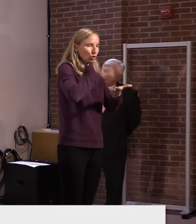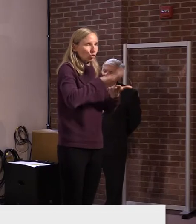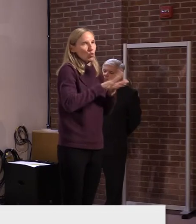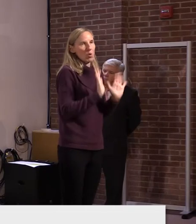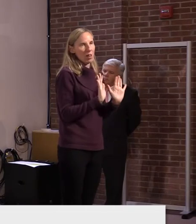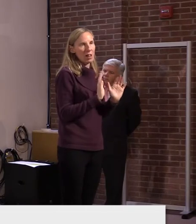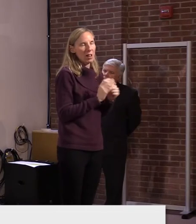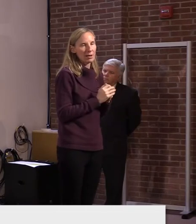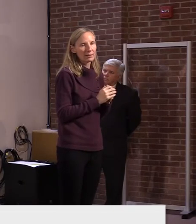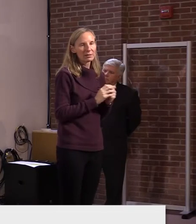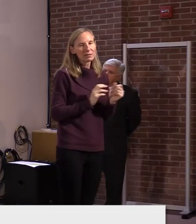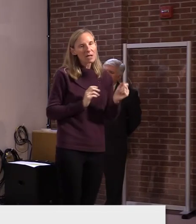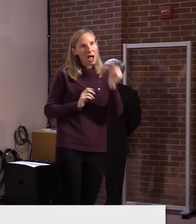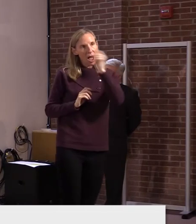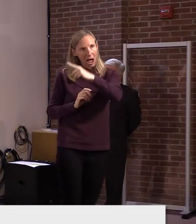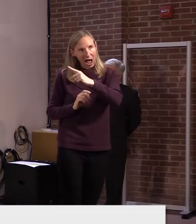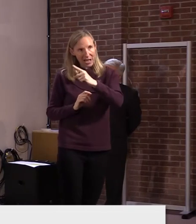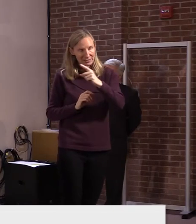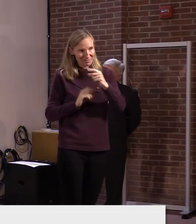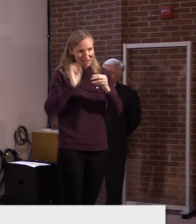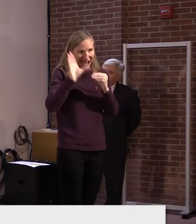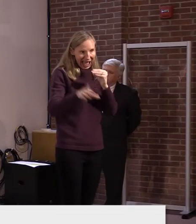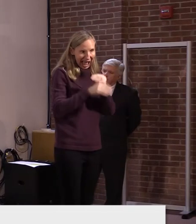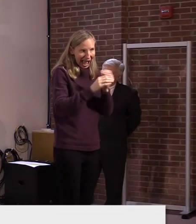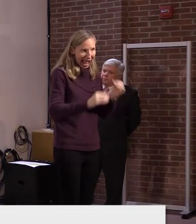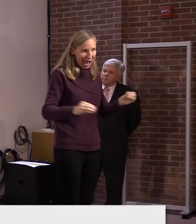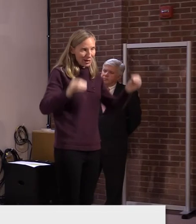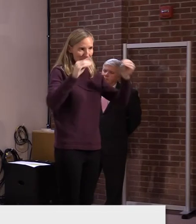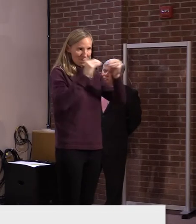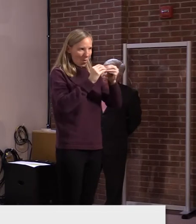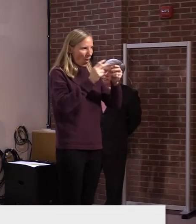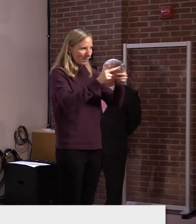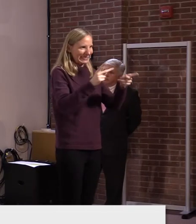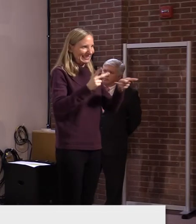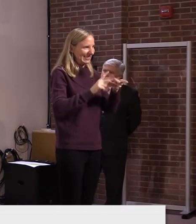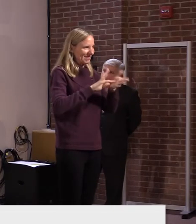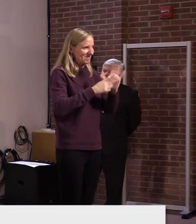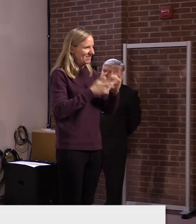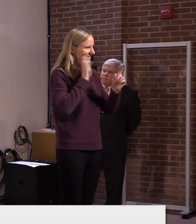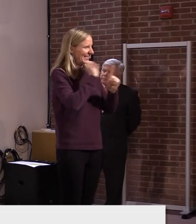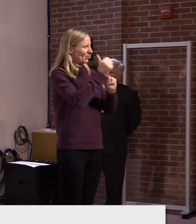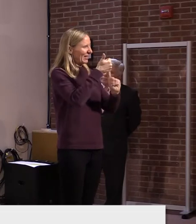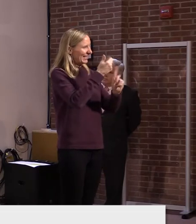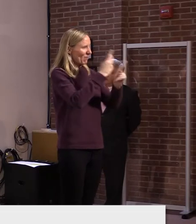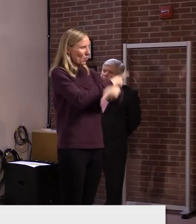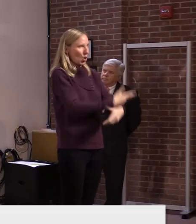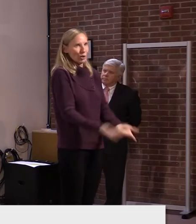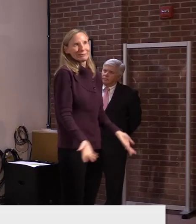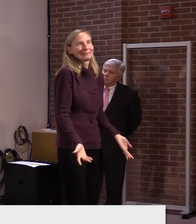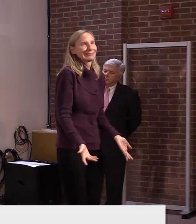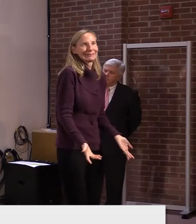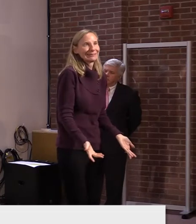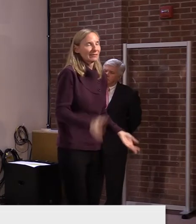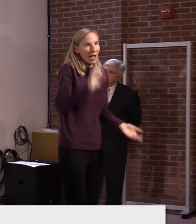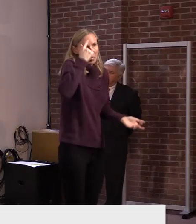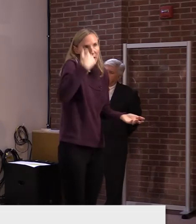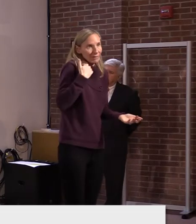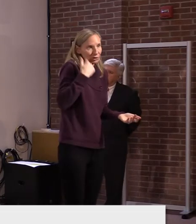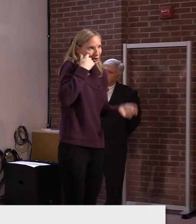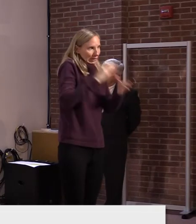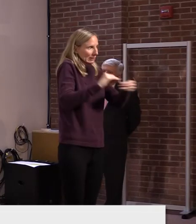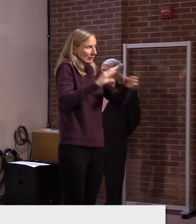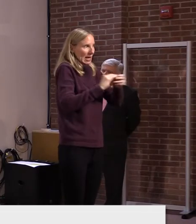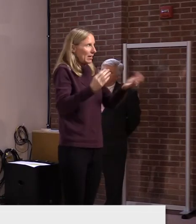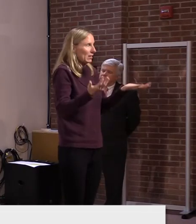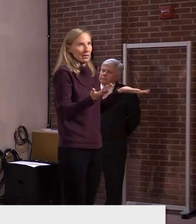isn't adding more positions just making the situation worse? I mean, the governor was right on.